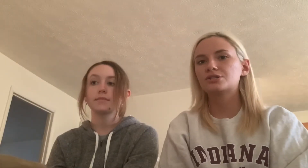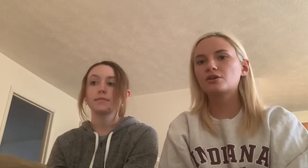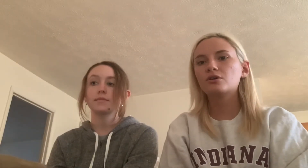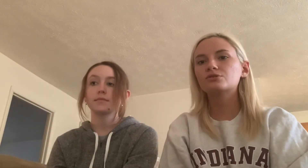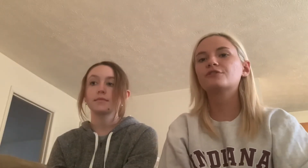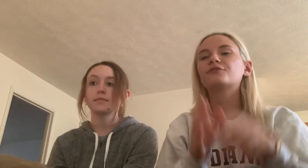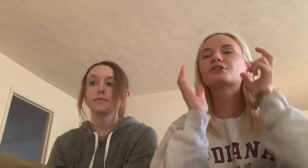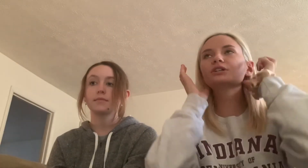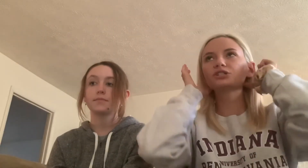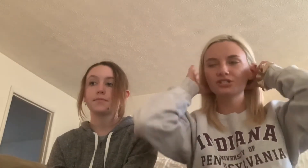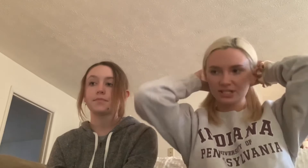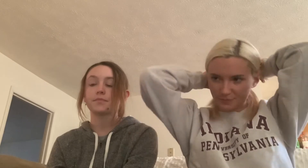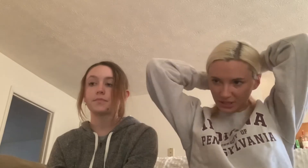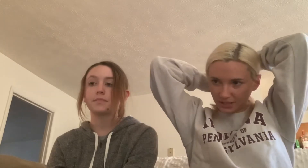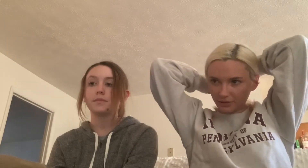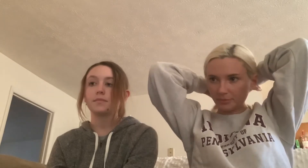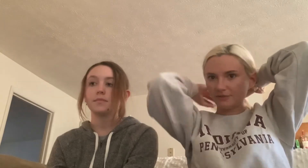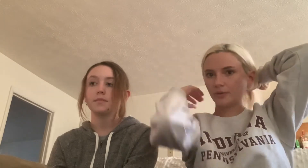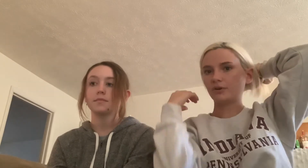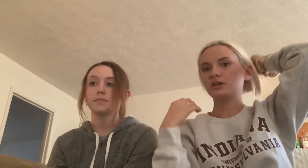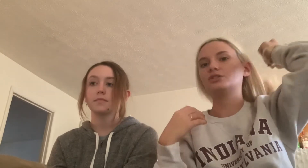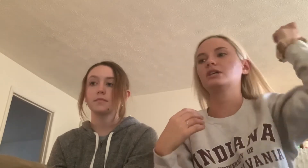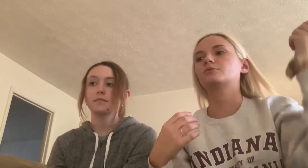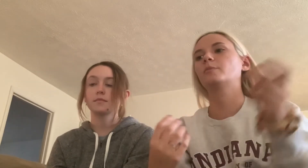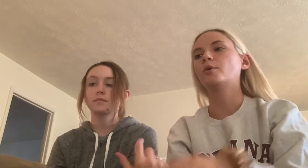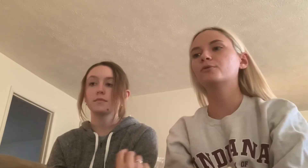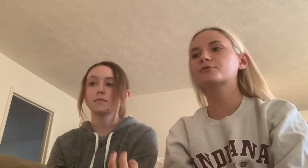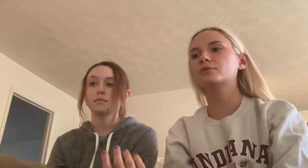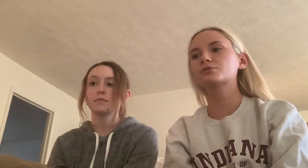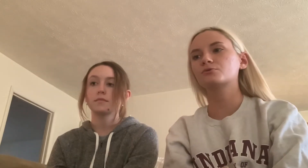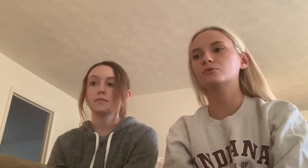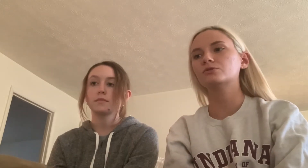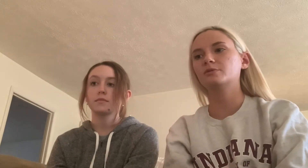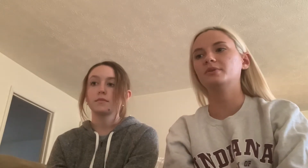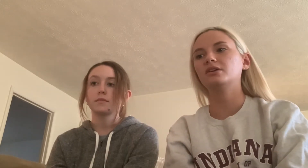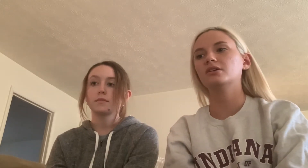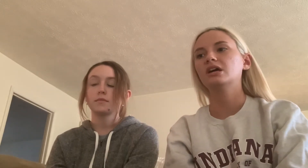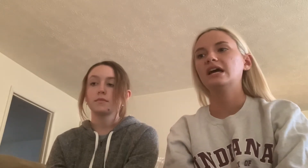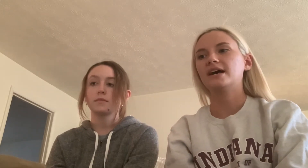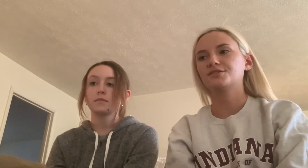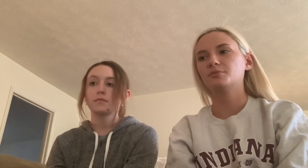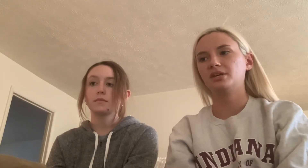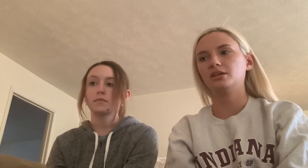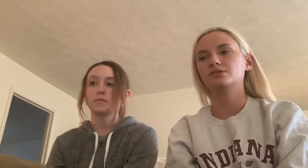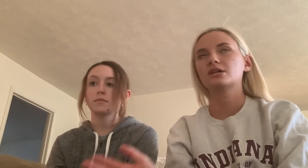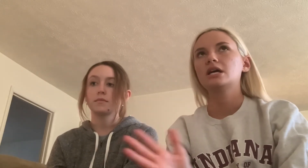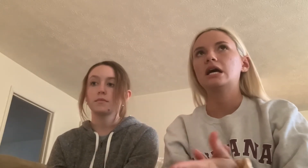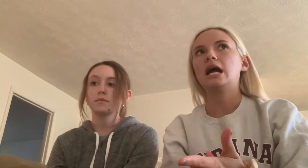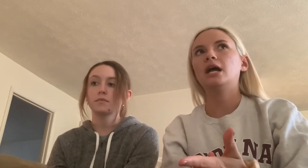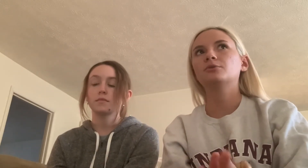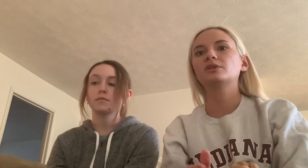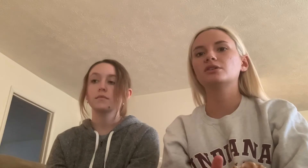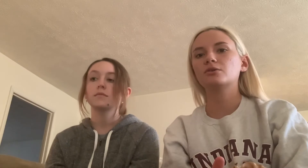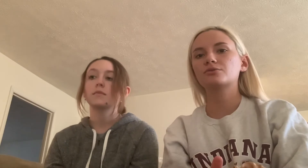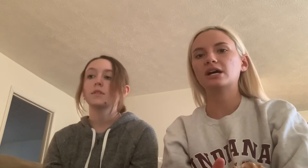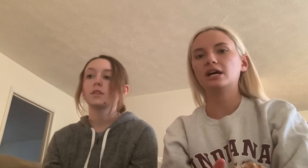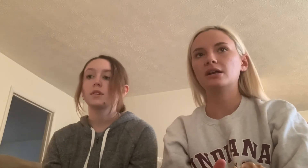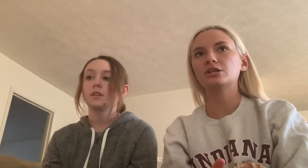So to further just explain a little bit of our project, we're both going to school to be SLPs, and we know that using